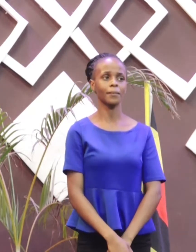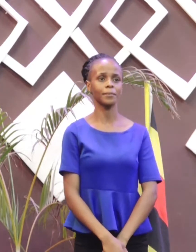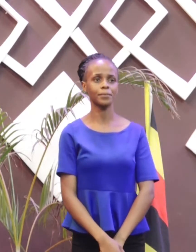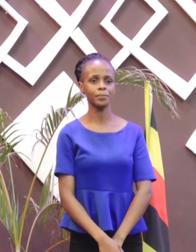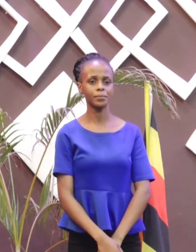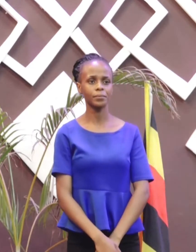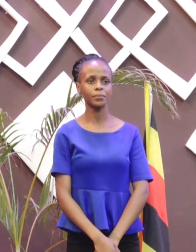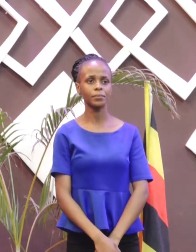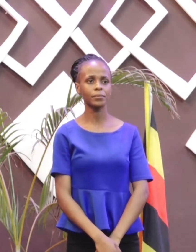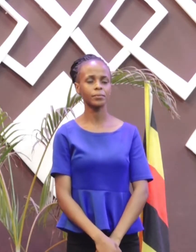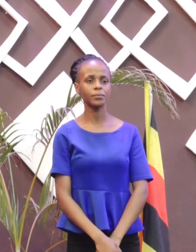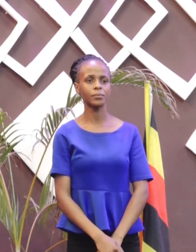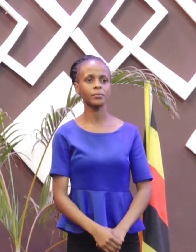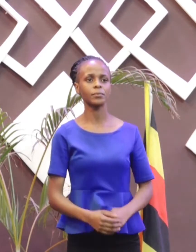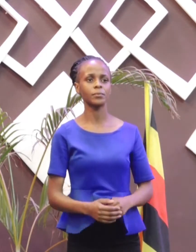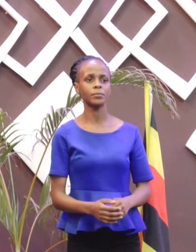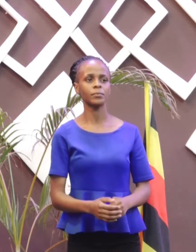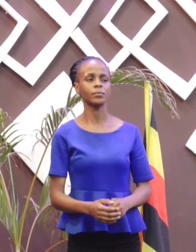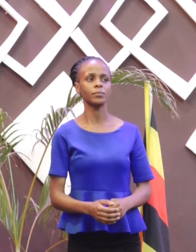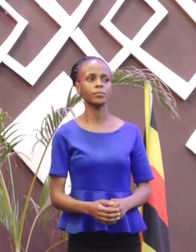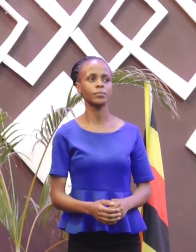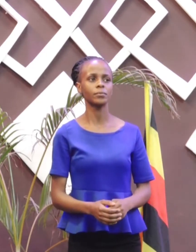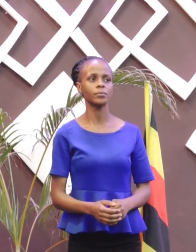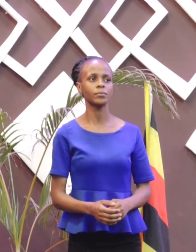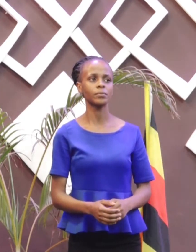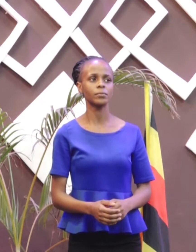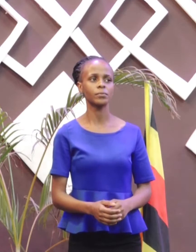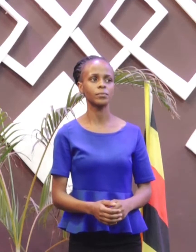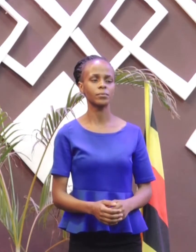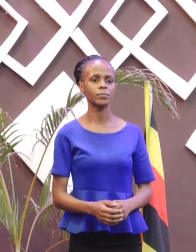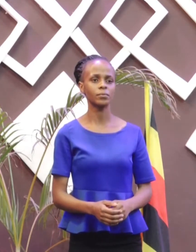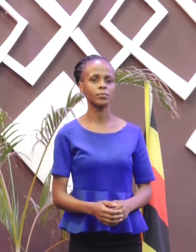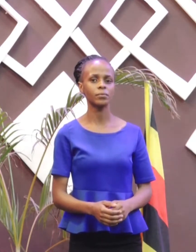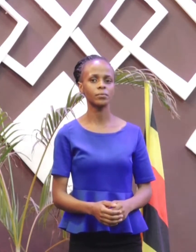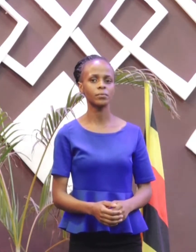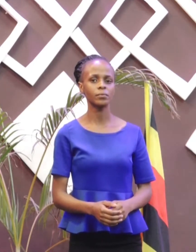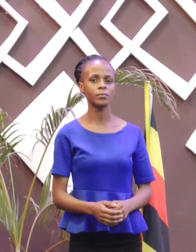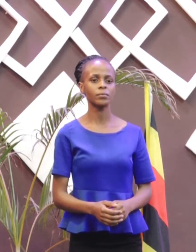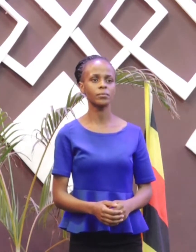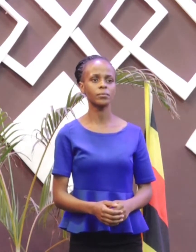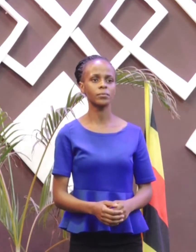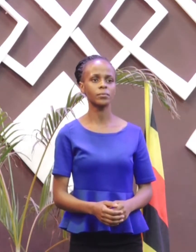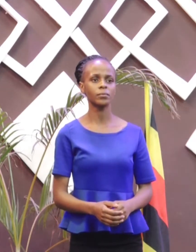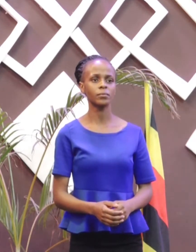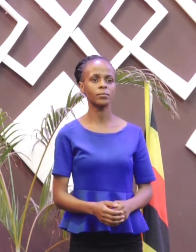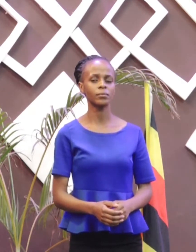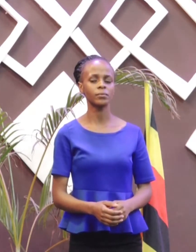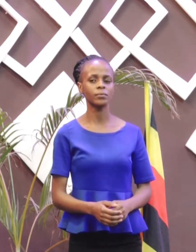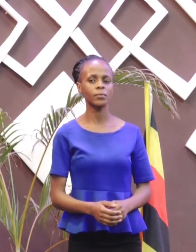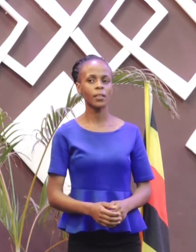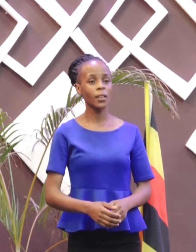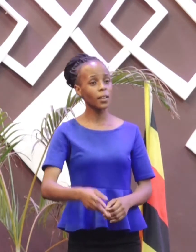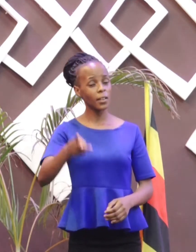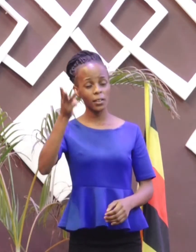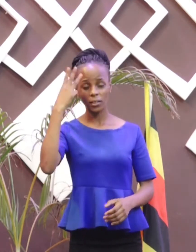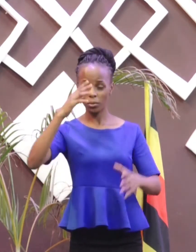mu Misiri obatwale mu nsi ensuubize naye n'omalirizanga abantu beetoolede mu kifo kimu okumala emyaka ana. That